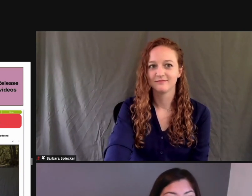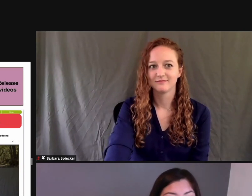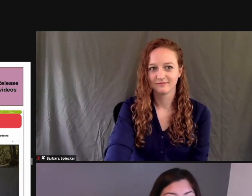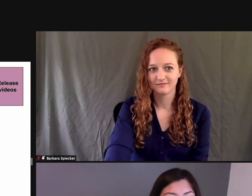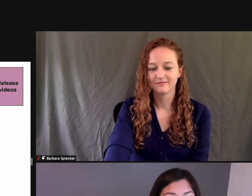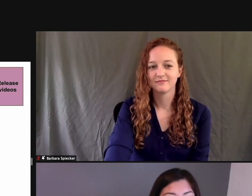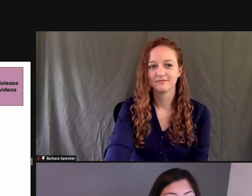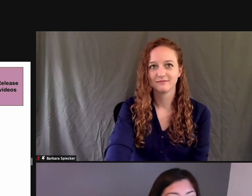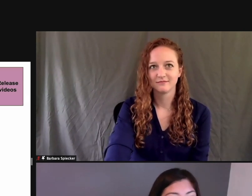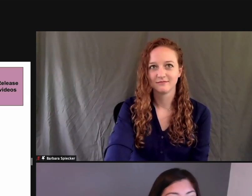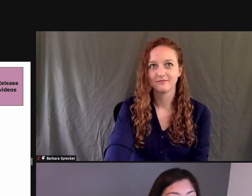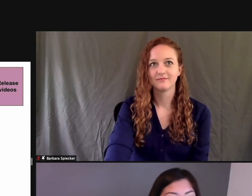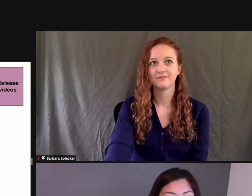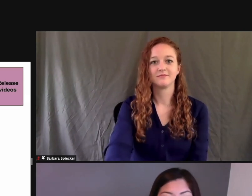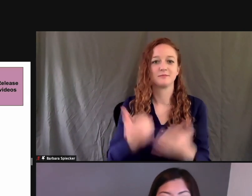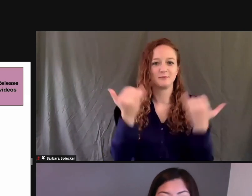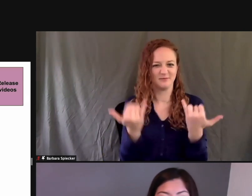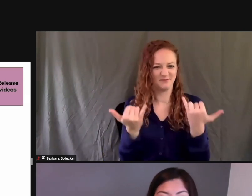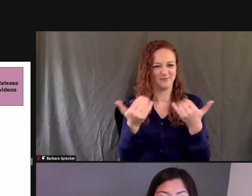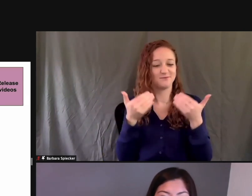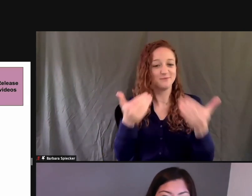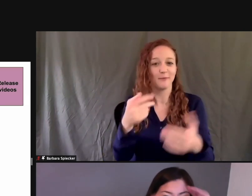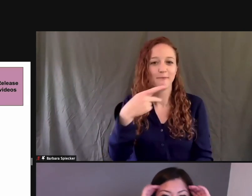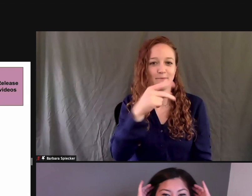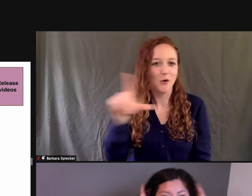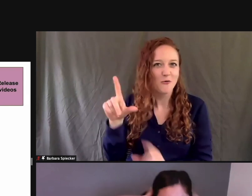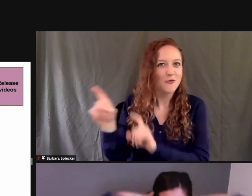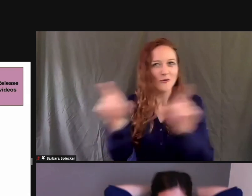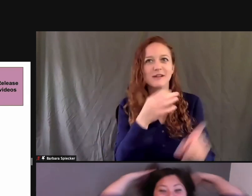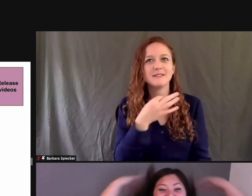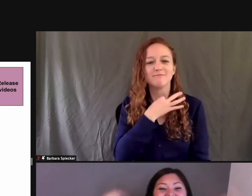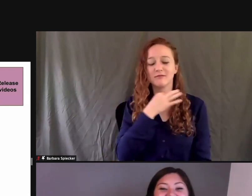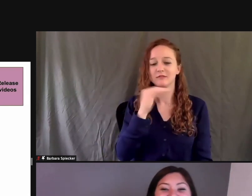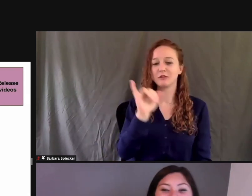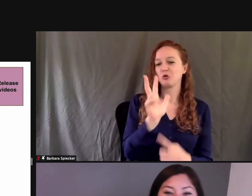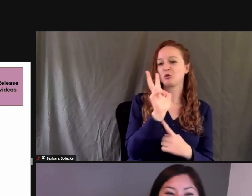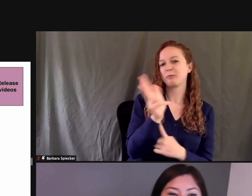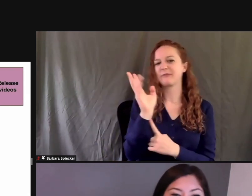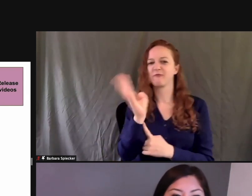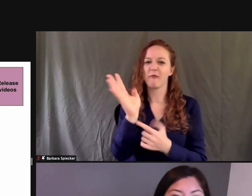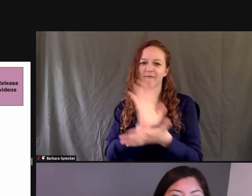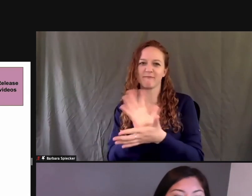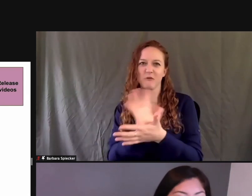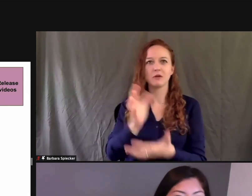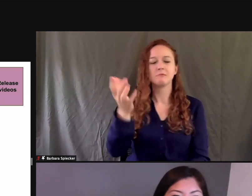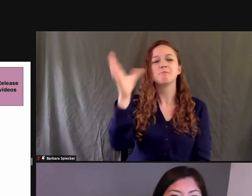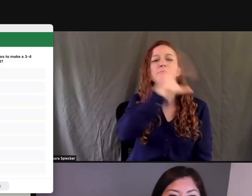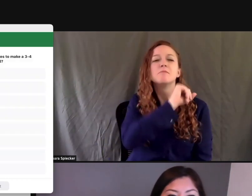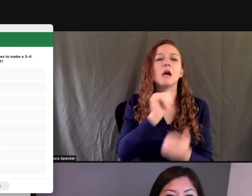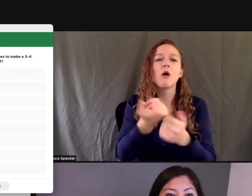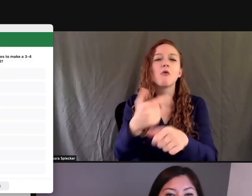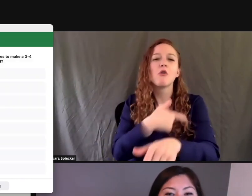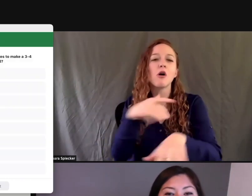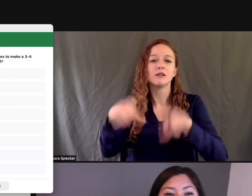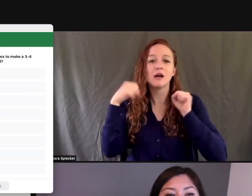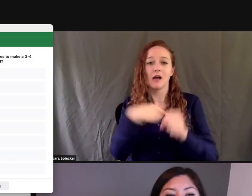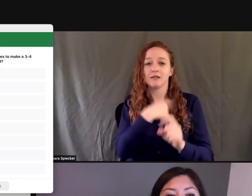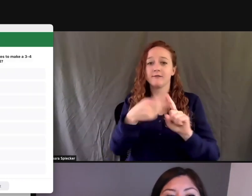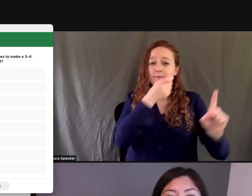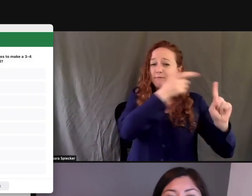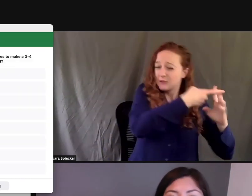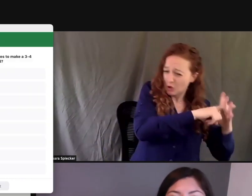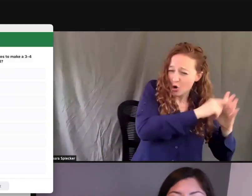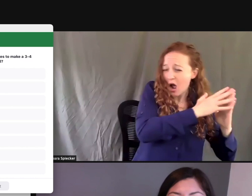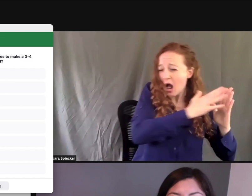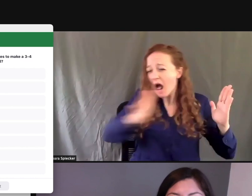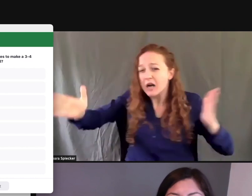or special effects. We add captions to the video or a specific file to it.